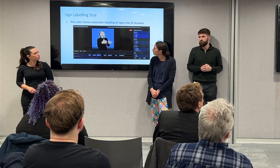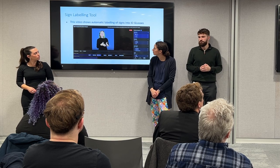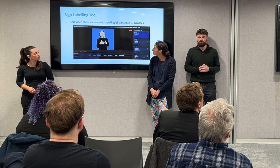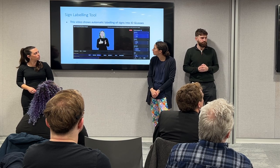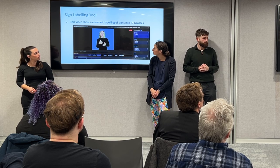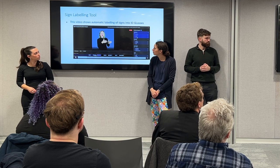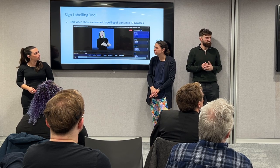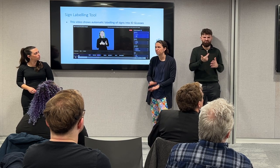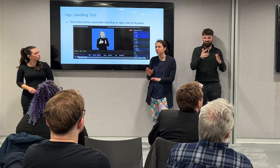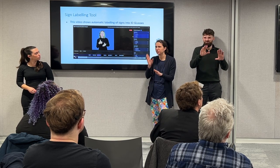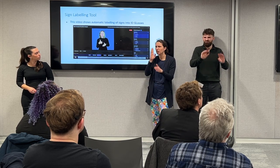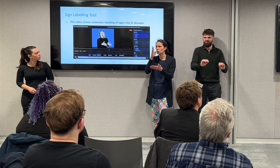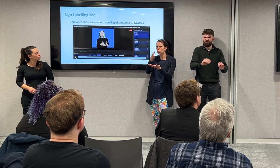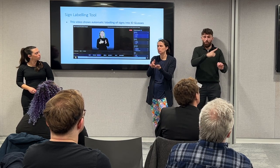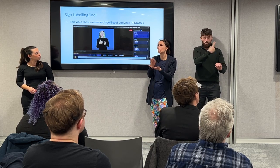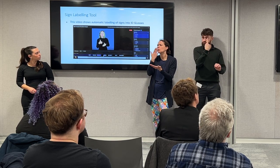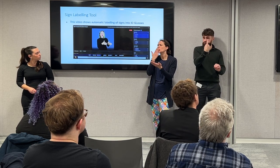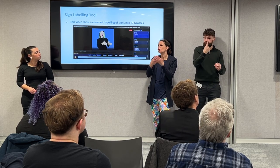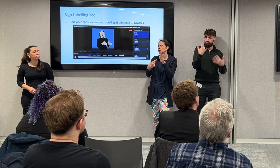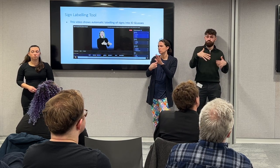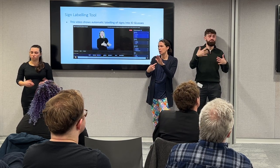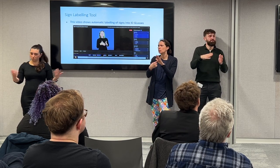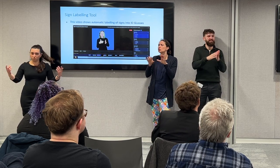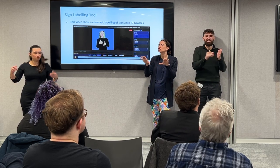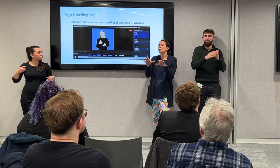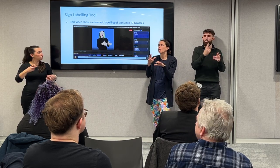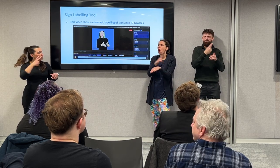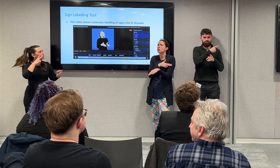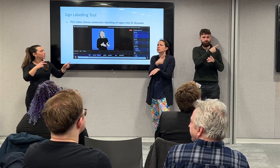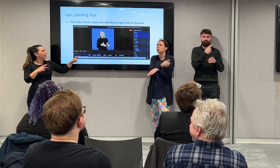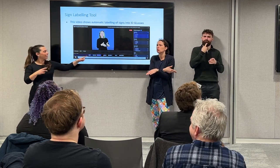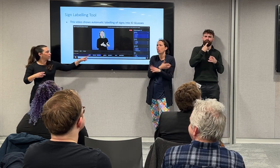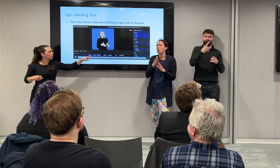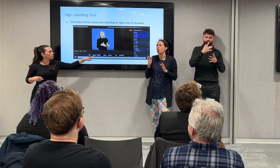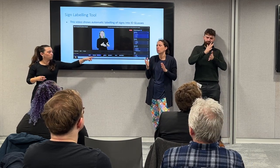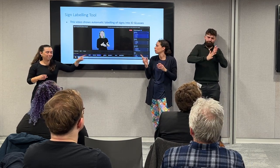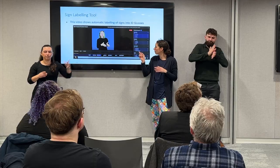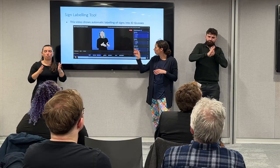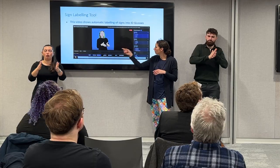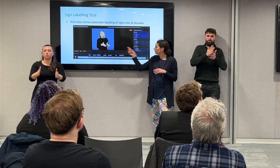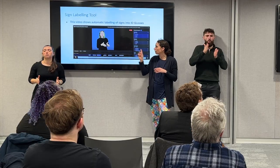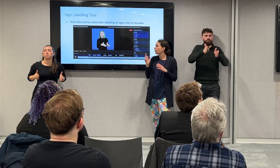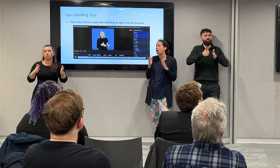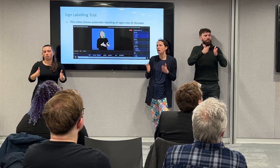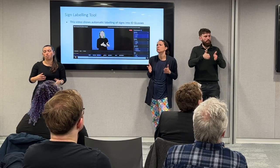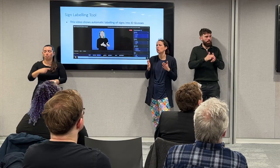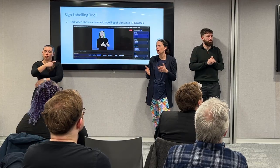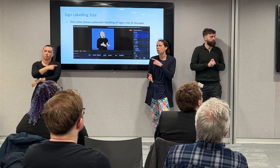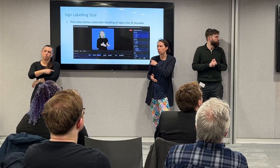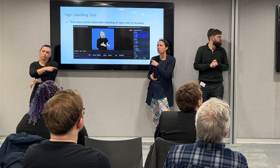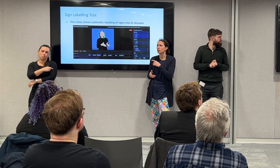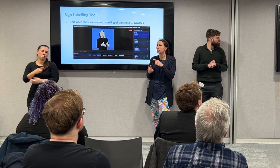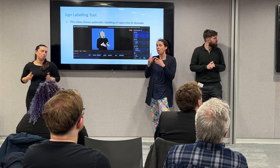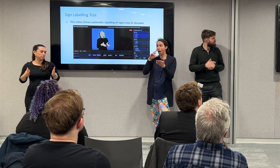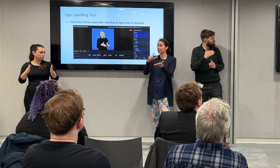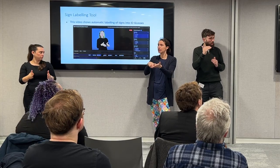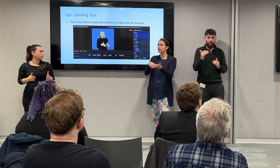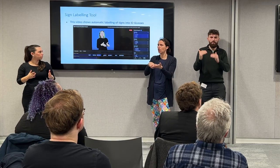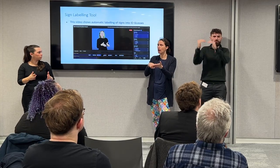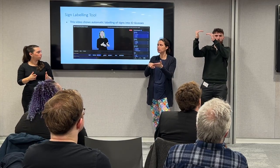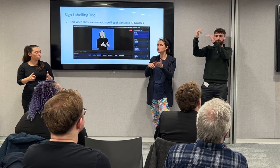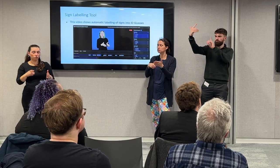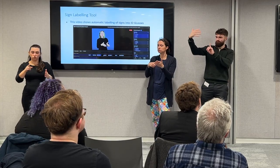I'll just stop it there. So there's a good example there where it's doing hospital. So you can sort of see that up here, it's identified this sign